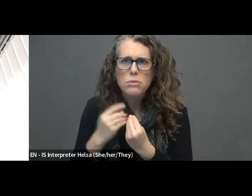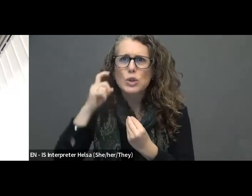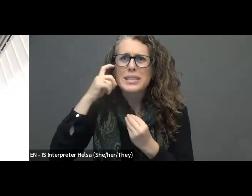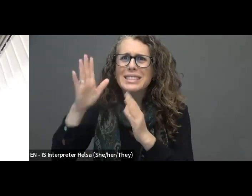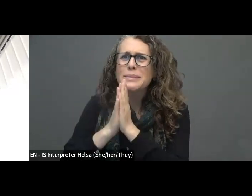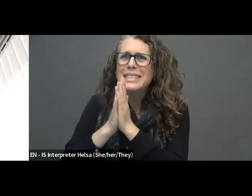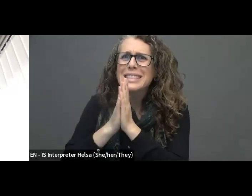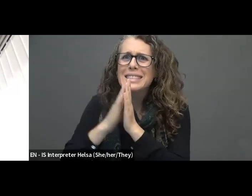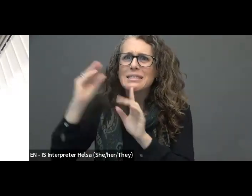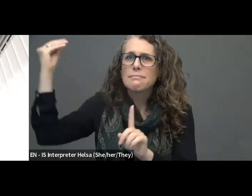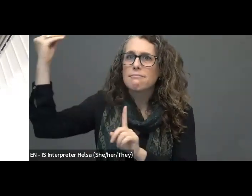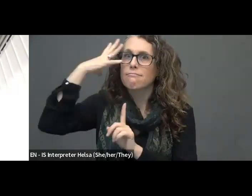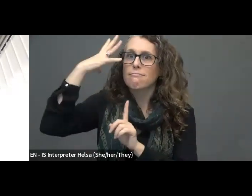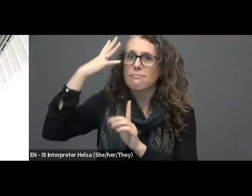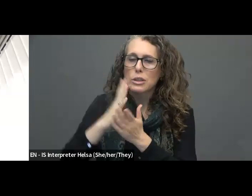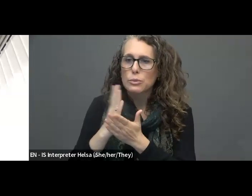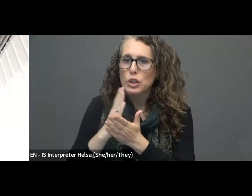interpreter?